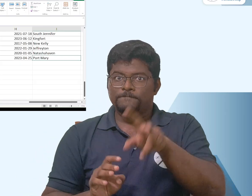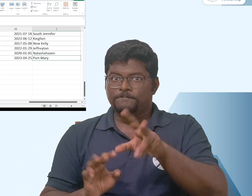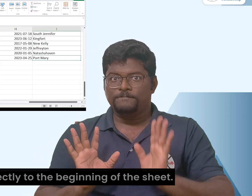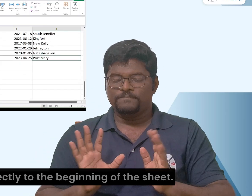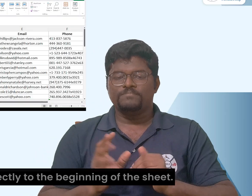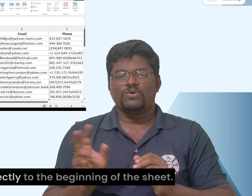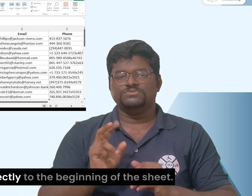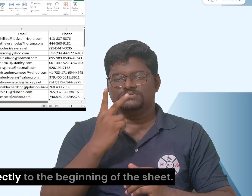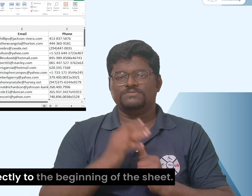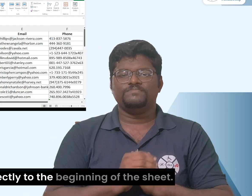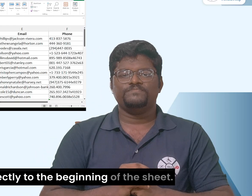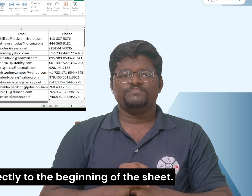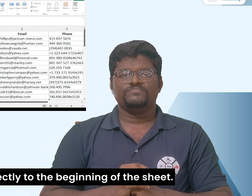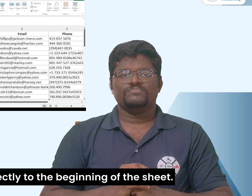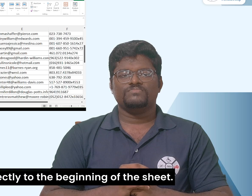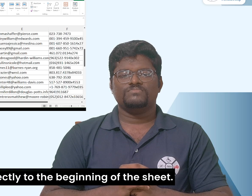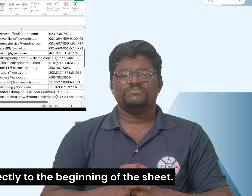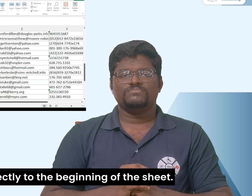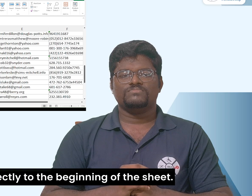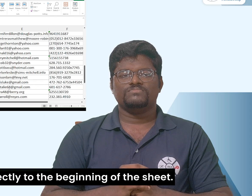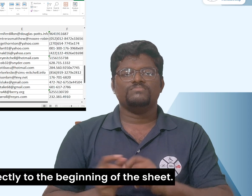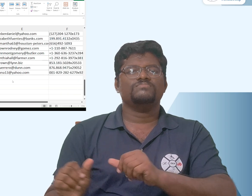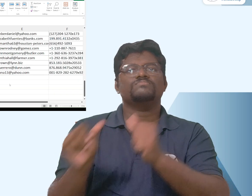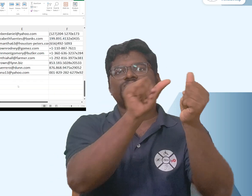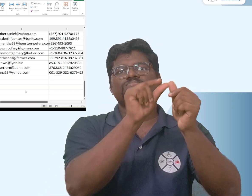It takes you directly to the beginning of the sheet.